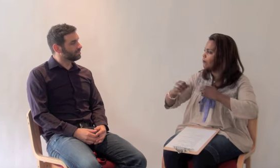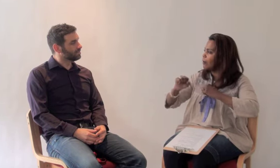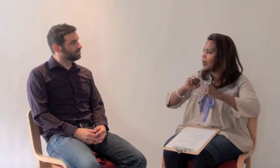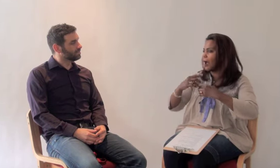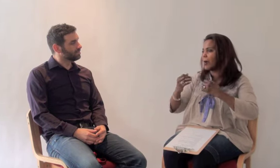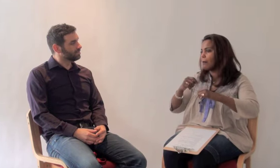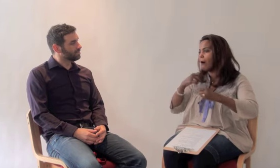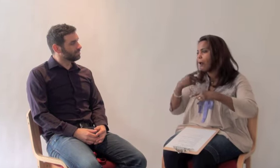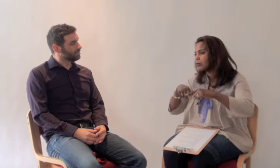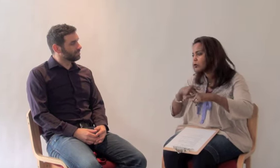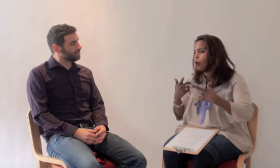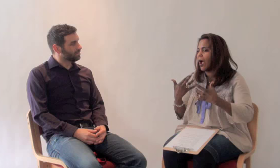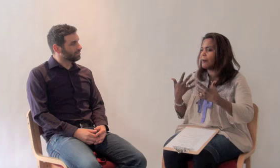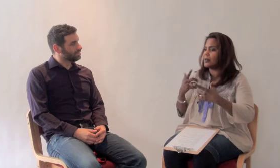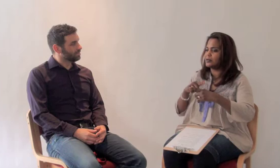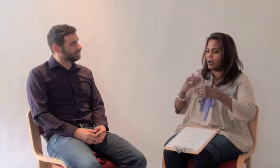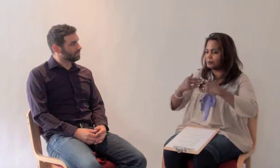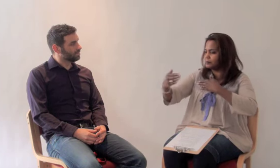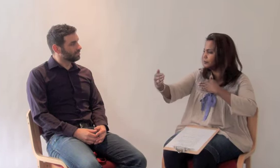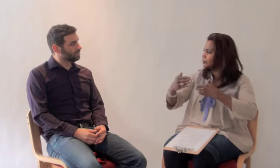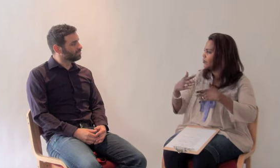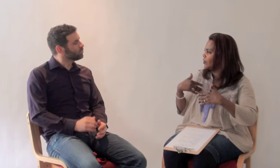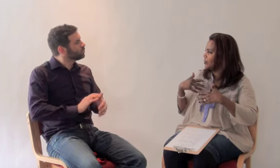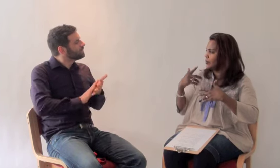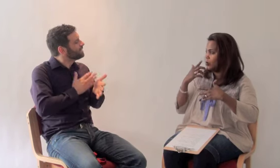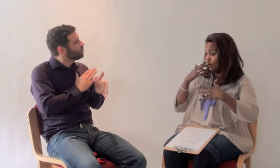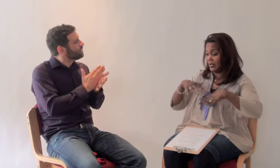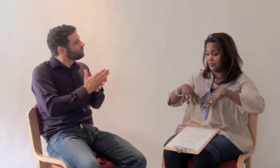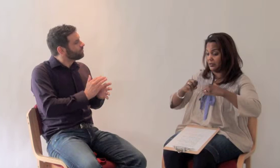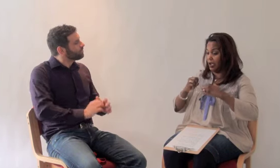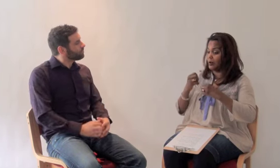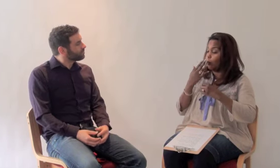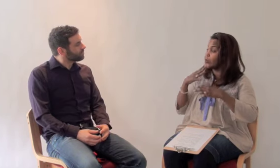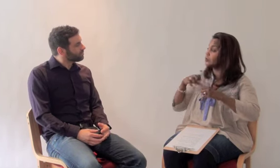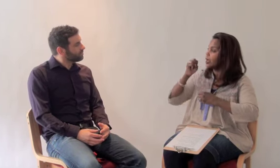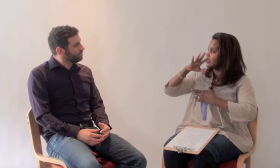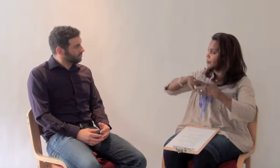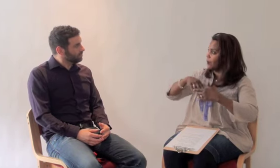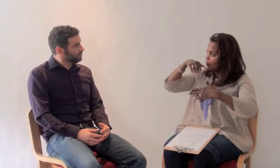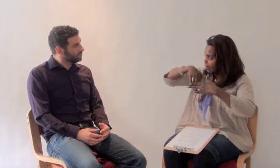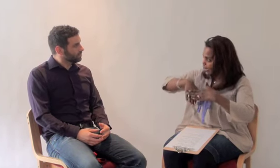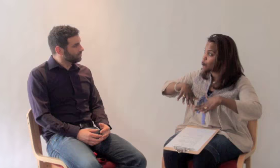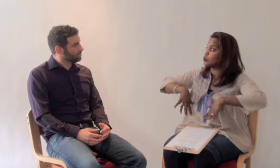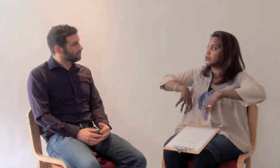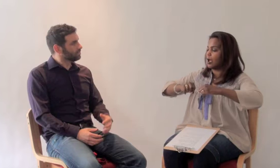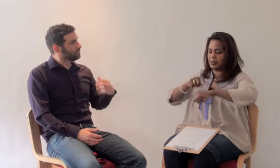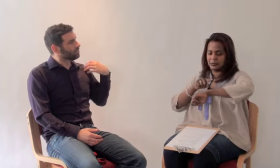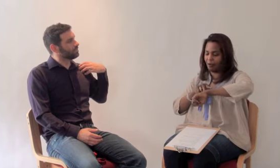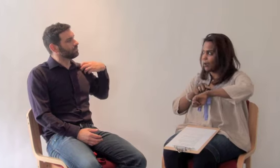you cope with that going through, you know, through the miles that you were doing? Sorry, what do you mean? Well, when you started the experience of being in